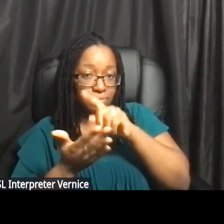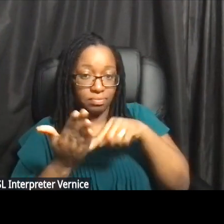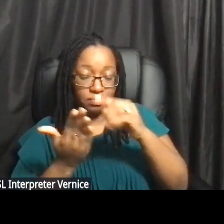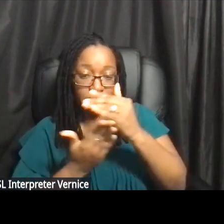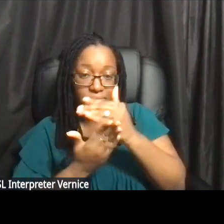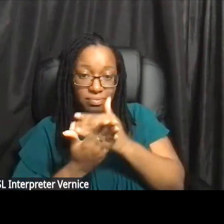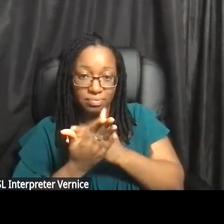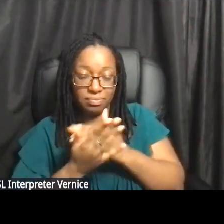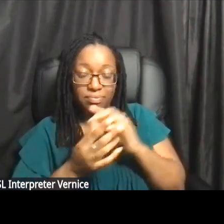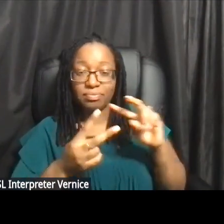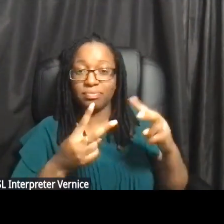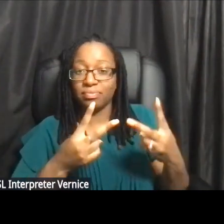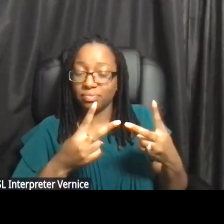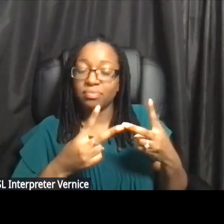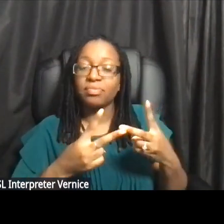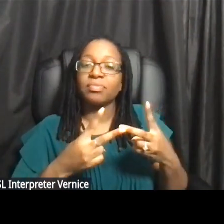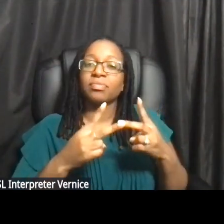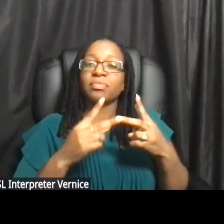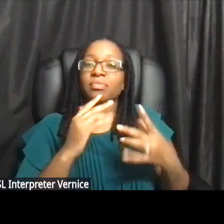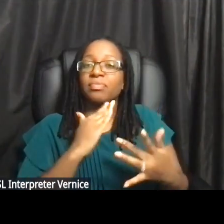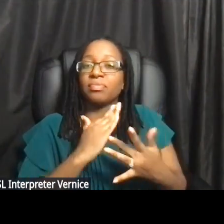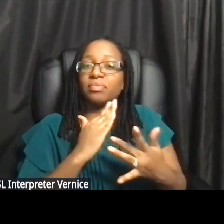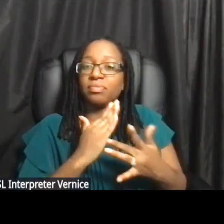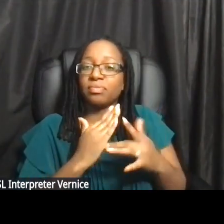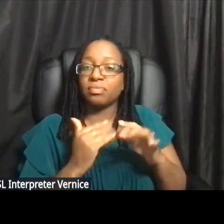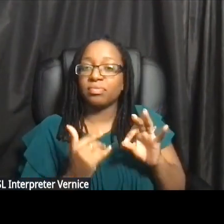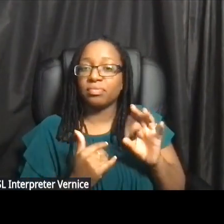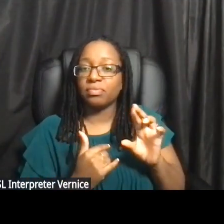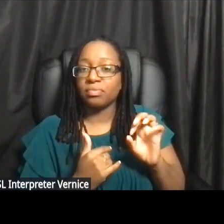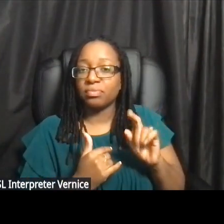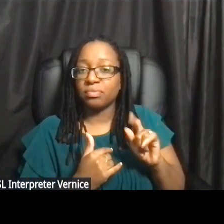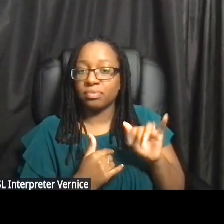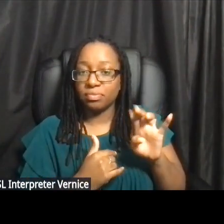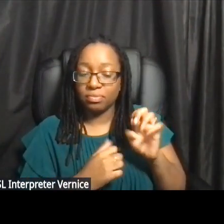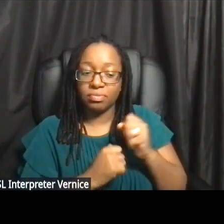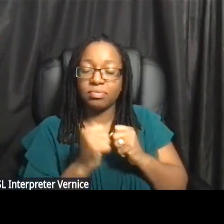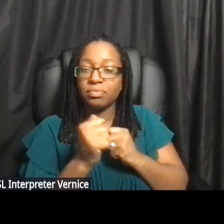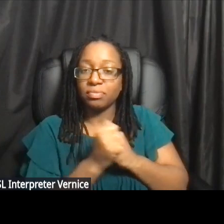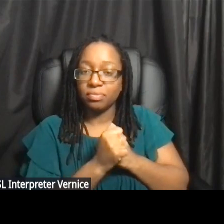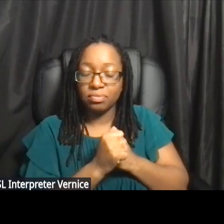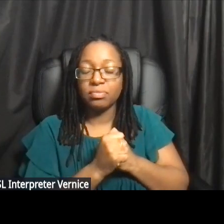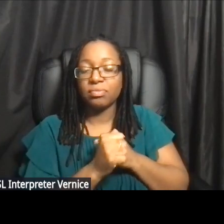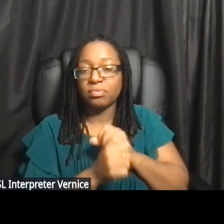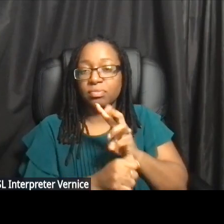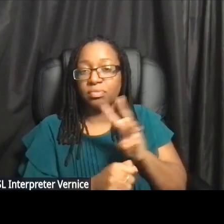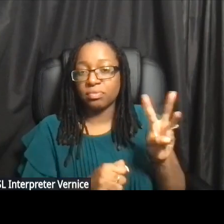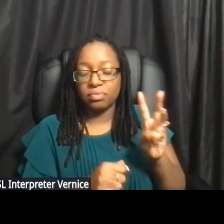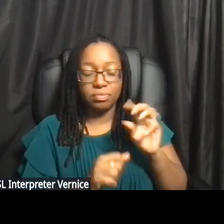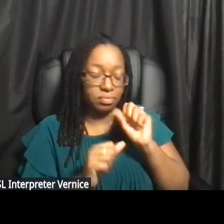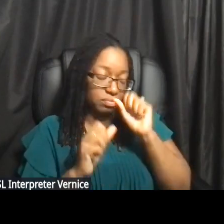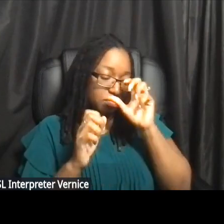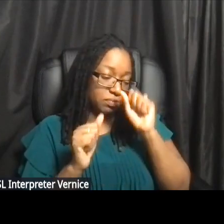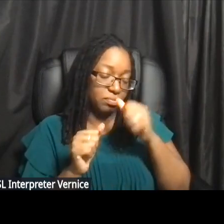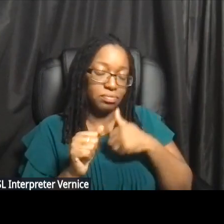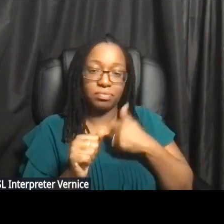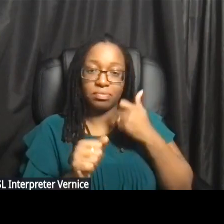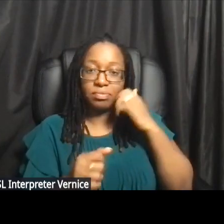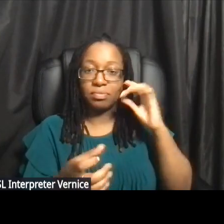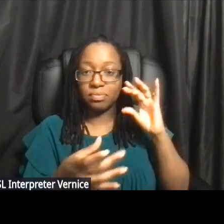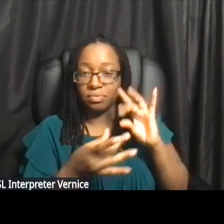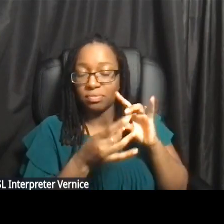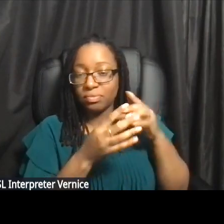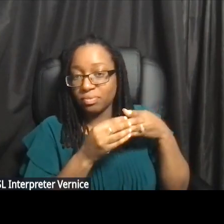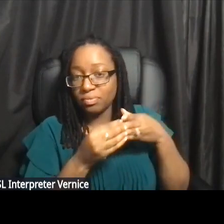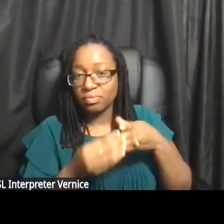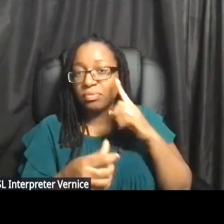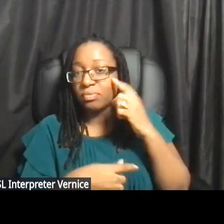Electronic Frontier Foundation's website. Their whole website is awesome. I've just linked their guide to attending a protest because I think it has some interesting stuff